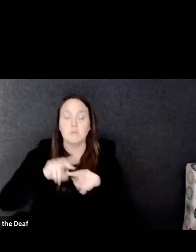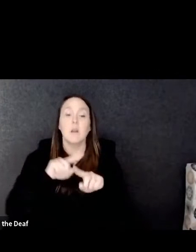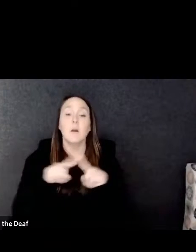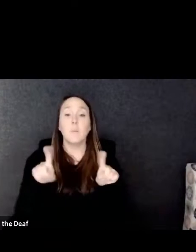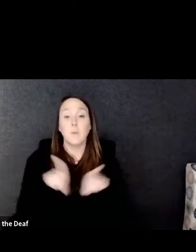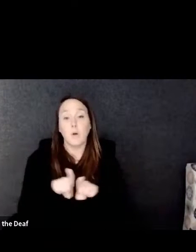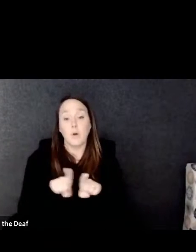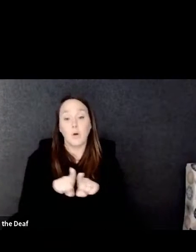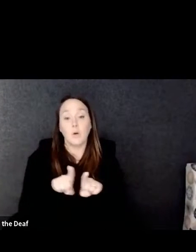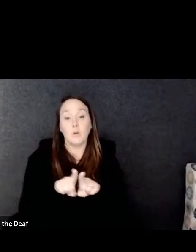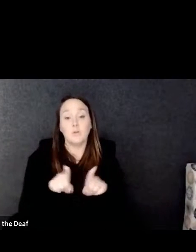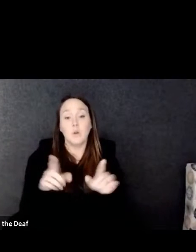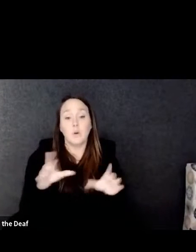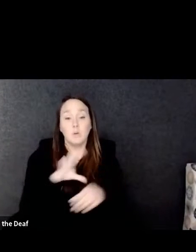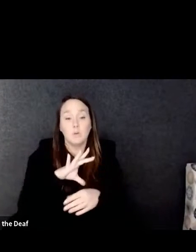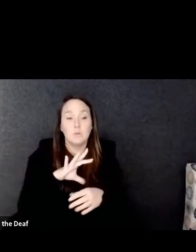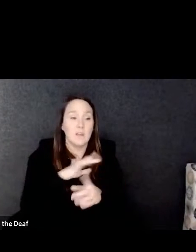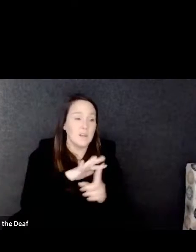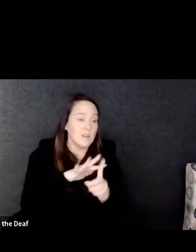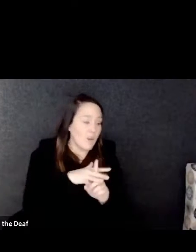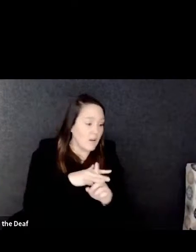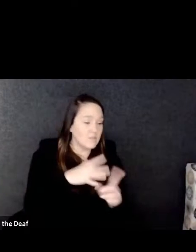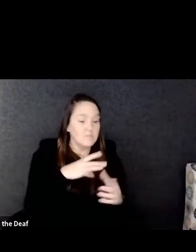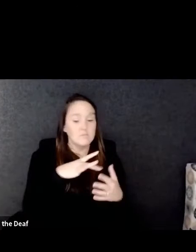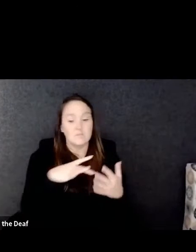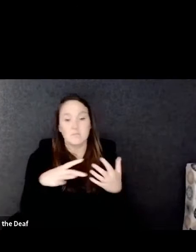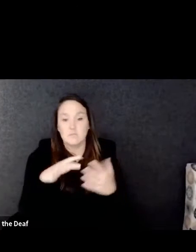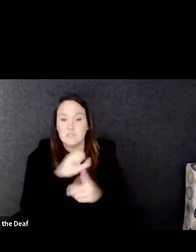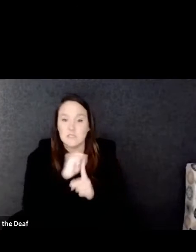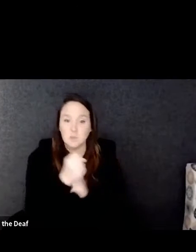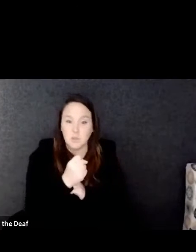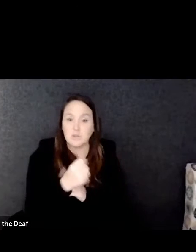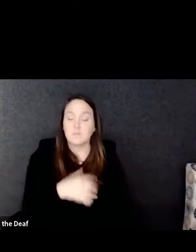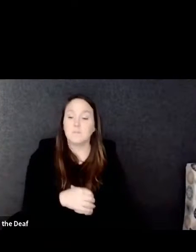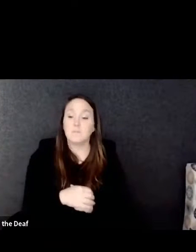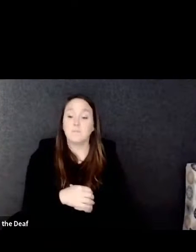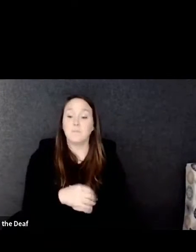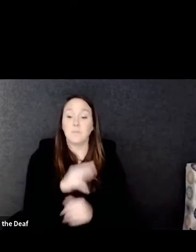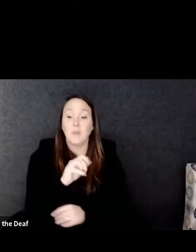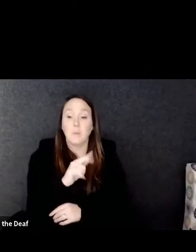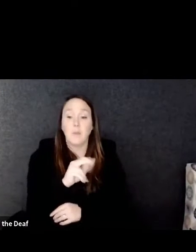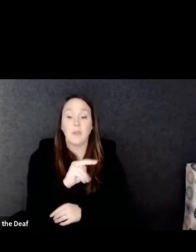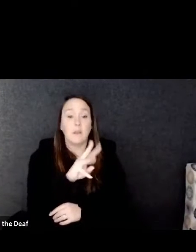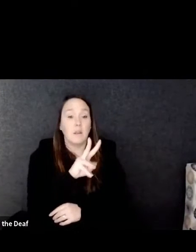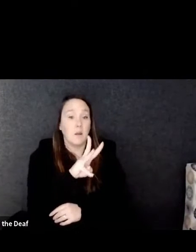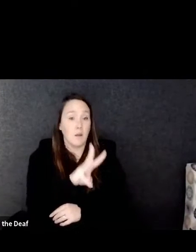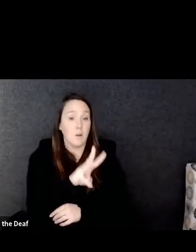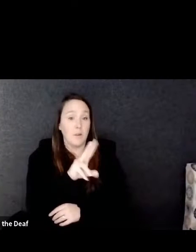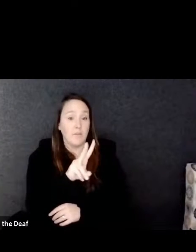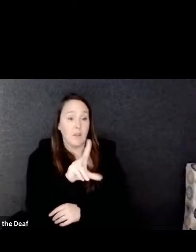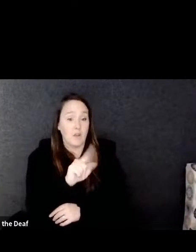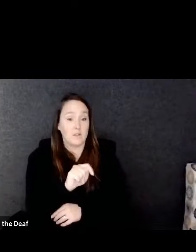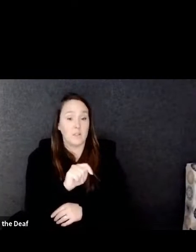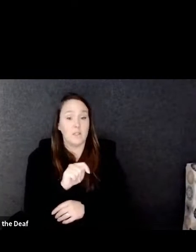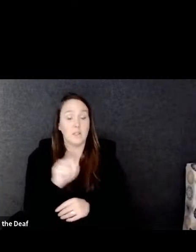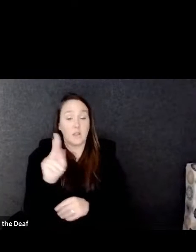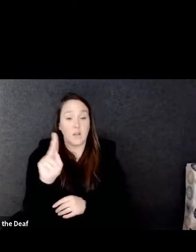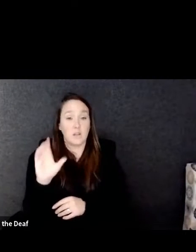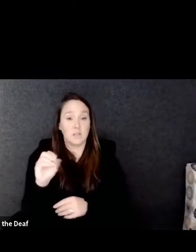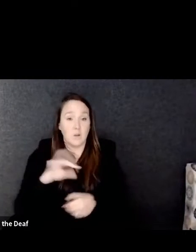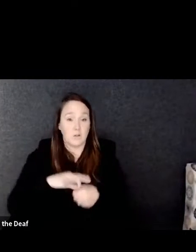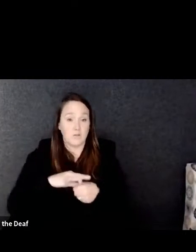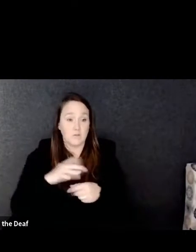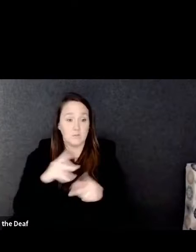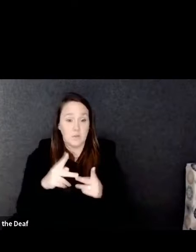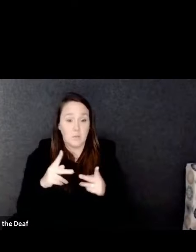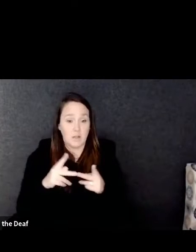also the context and the situation. From Megan with WVLT, have Knox County polling places been able to report